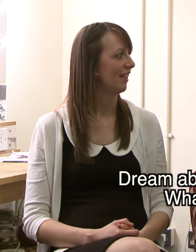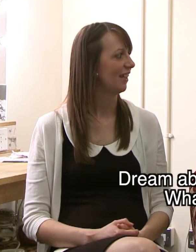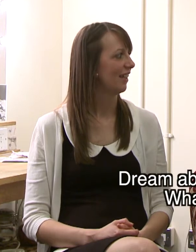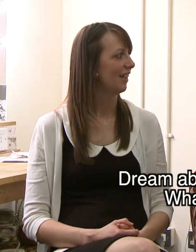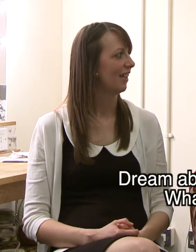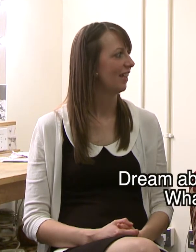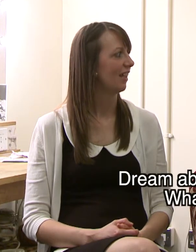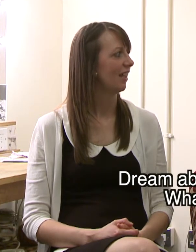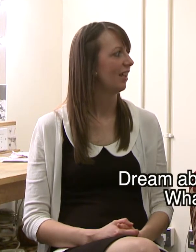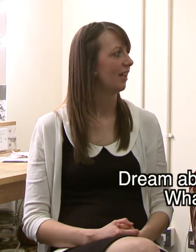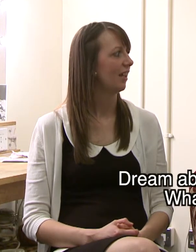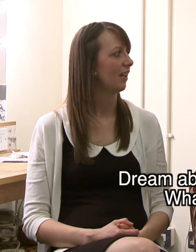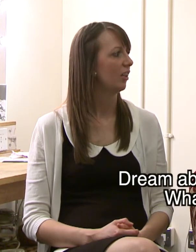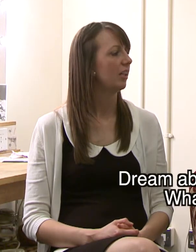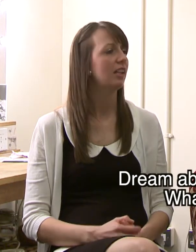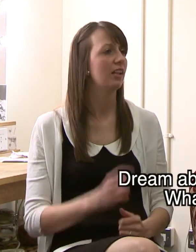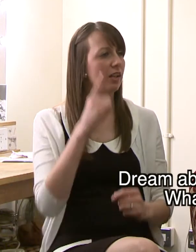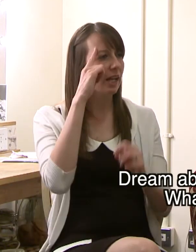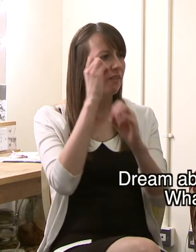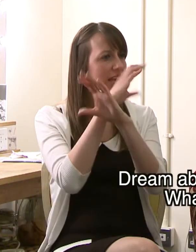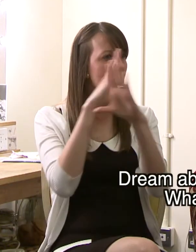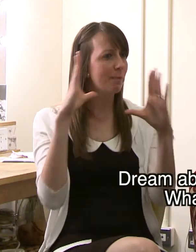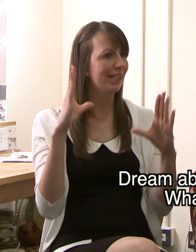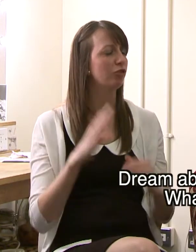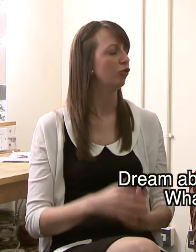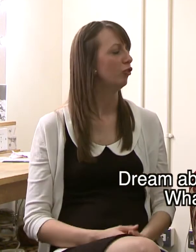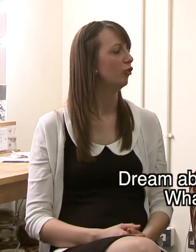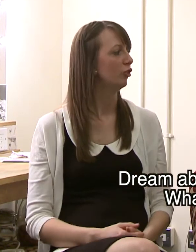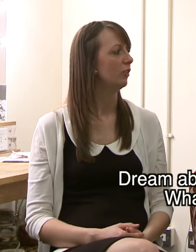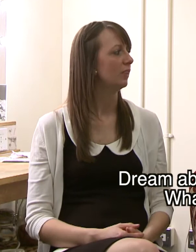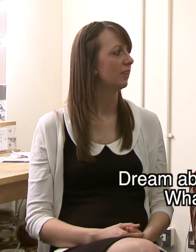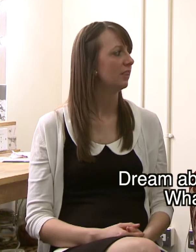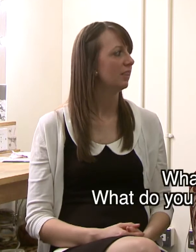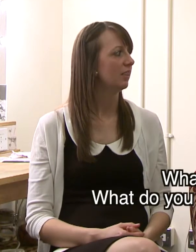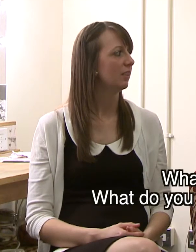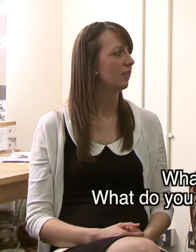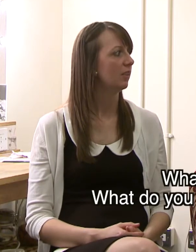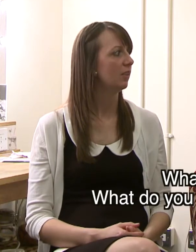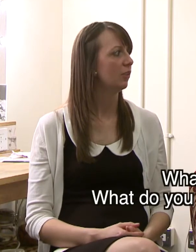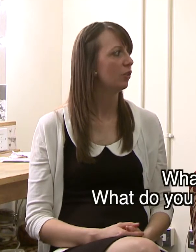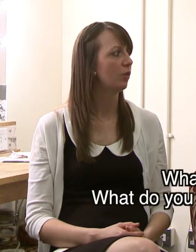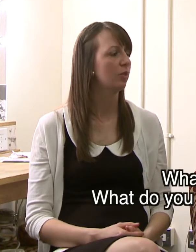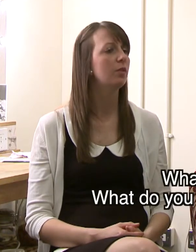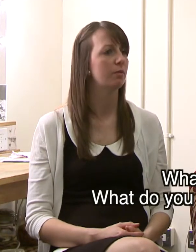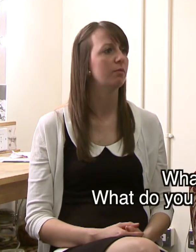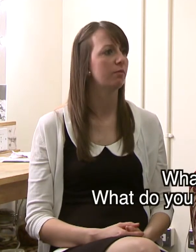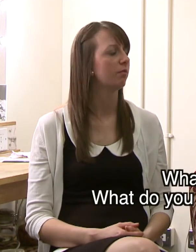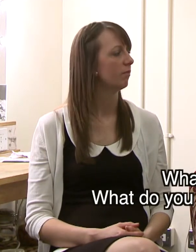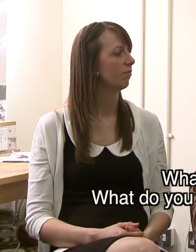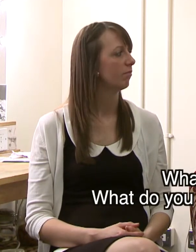Dream about the image you want. You want to see. What do you want to show? You